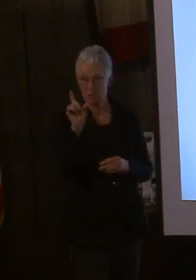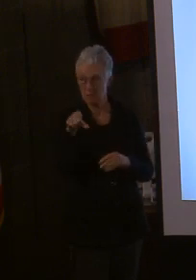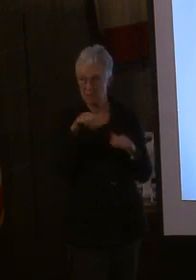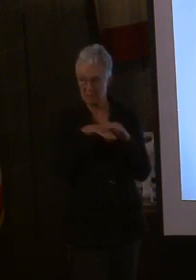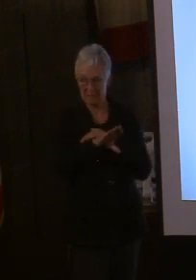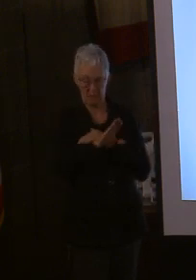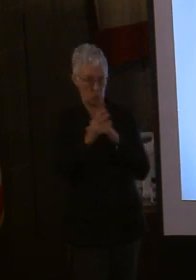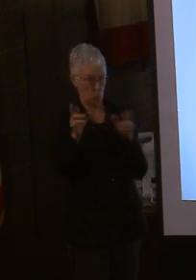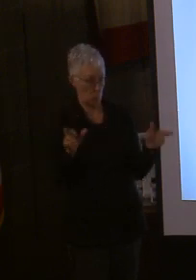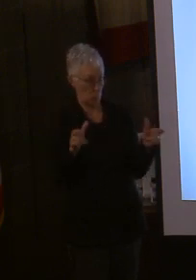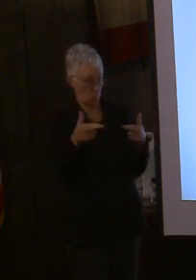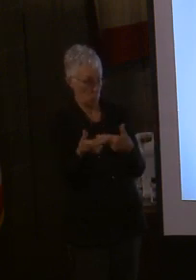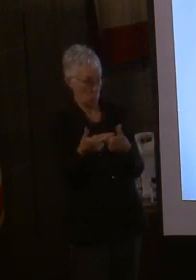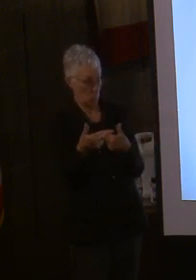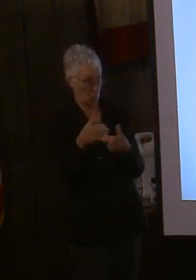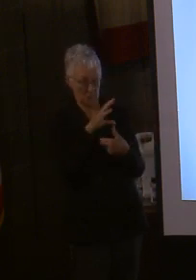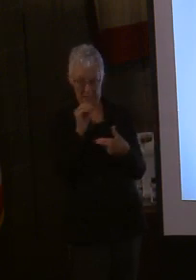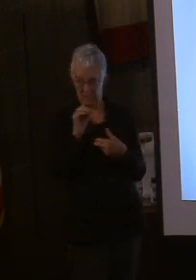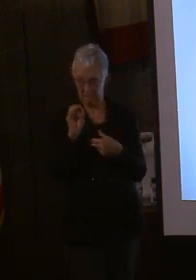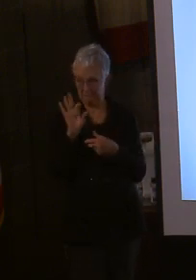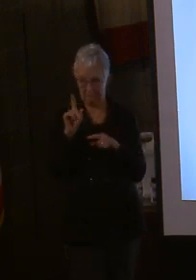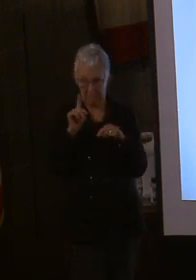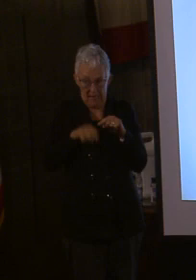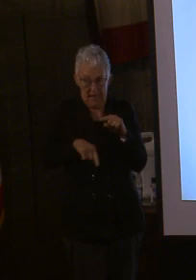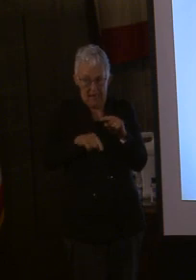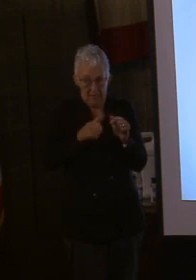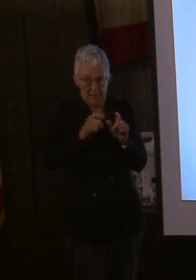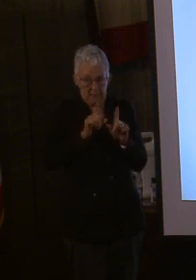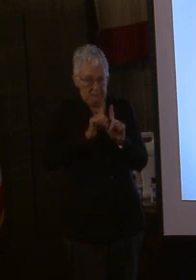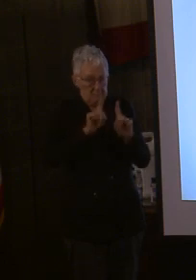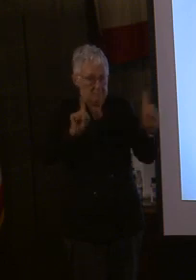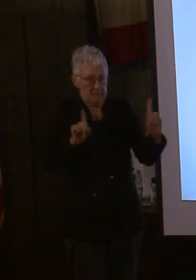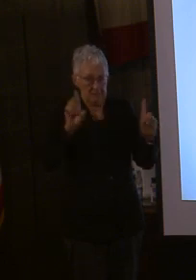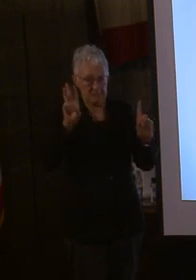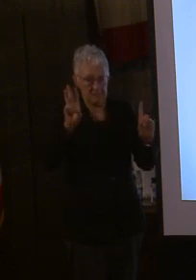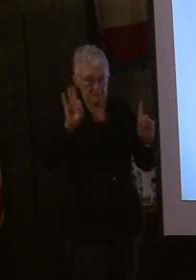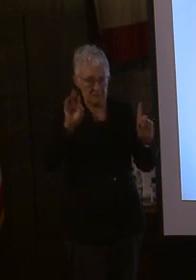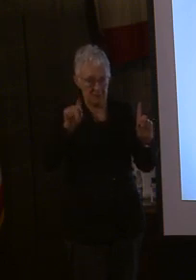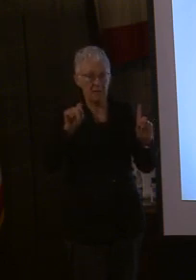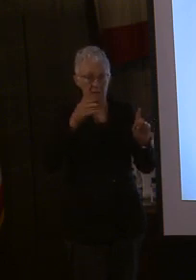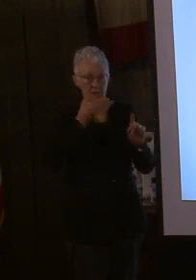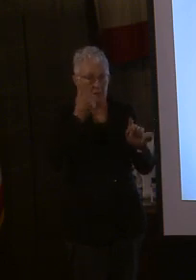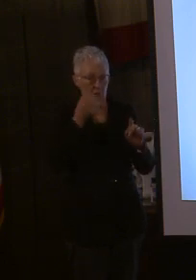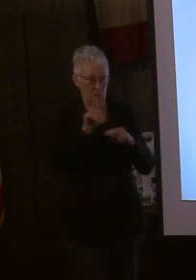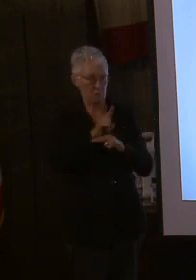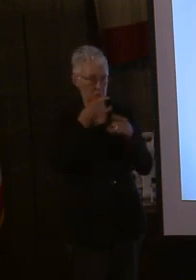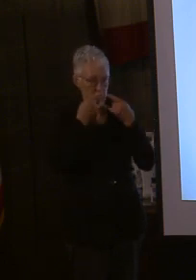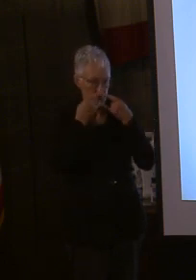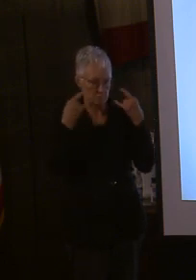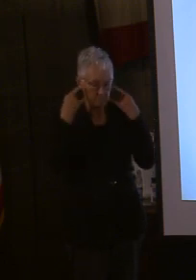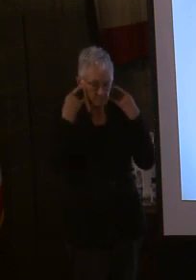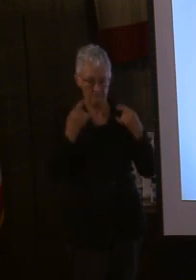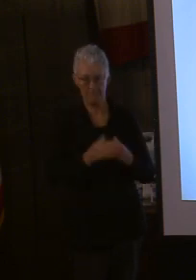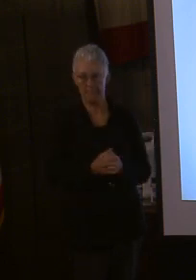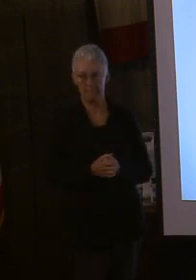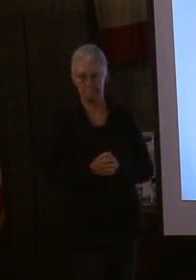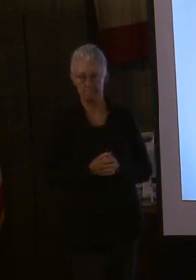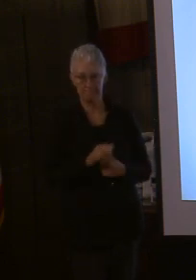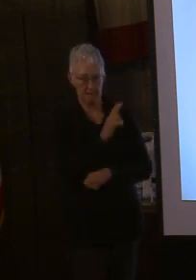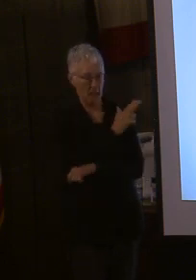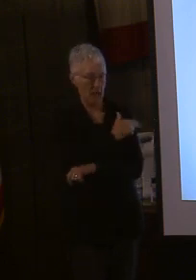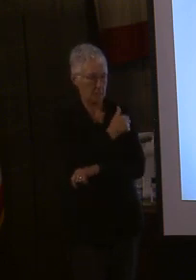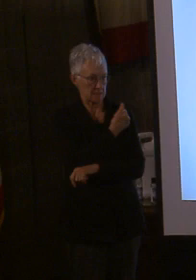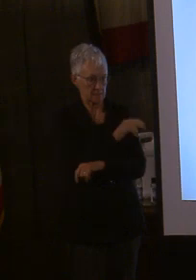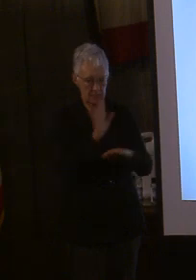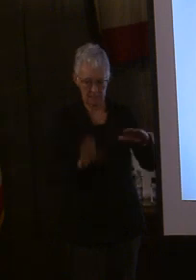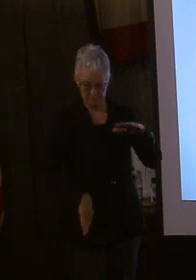idea to wear a mask. And I see you're all doing that, so great job, everybody. You already started off the week doing the right thing. Hospital capacity. This is why